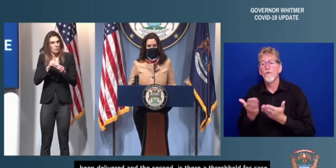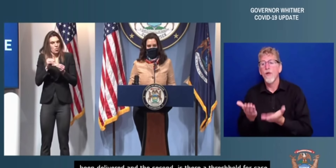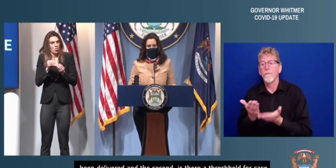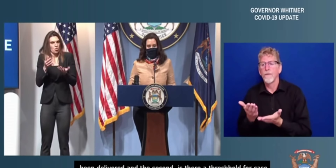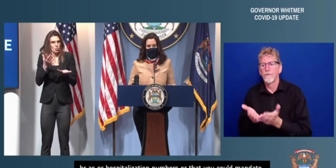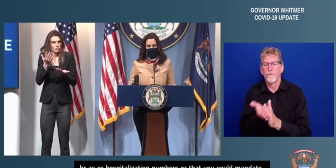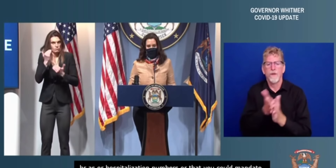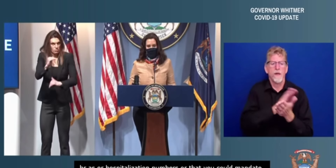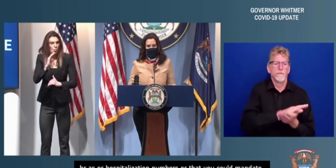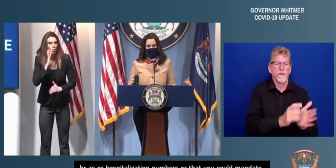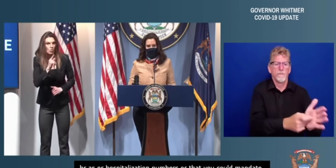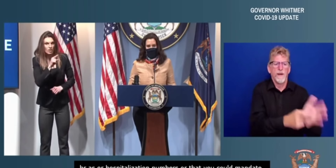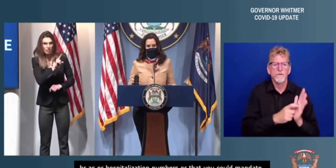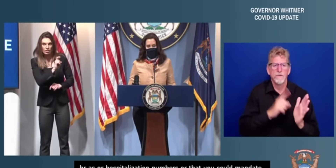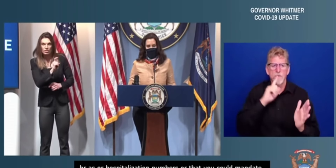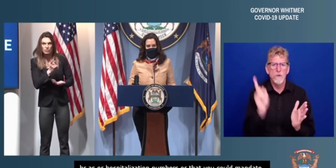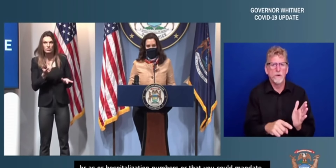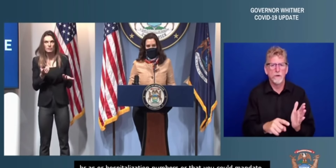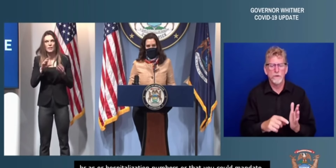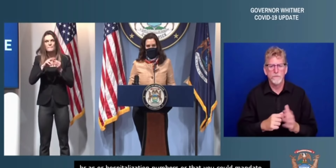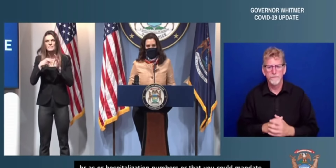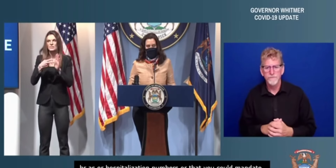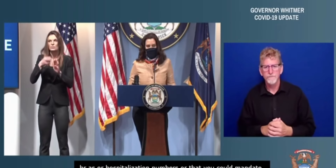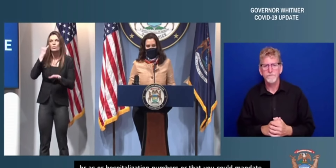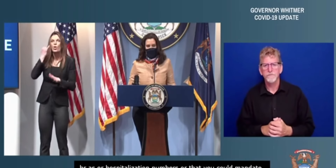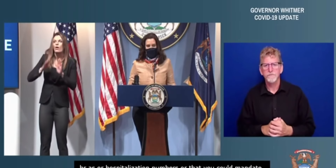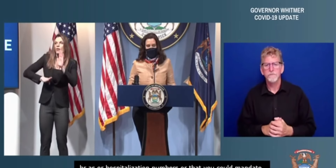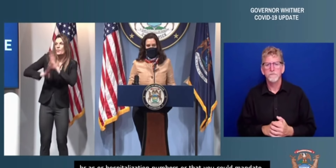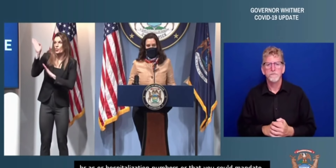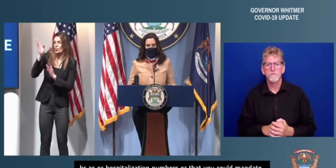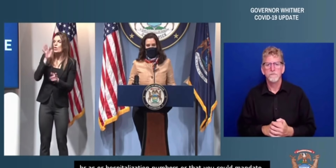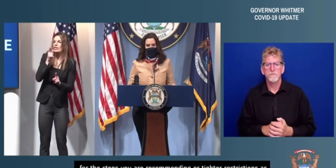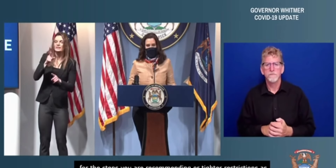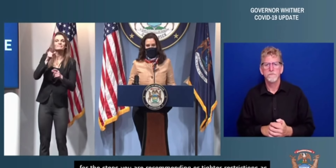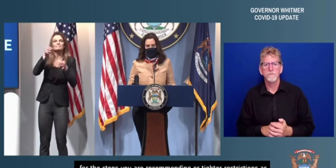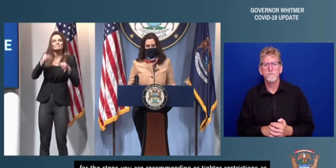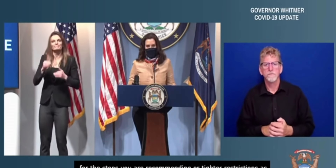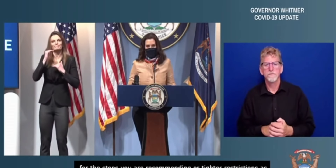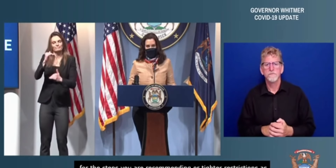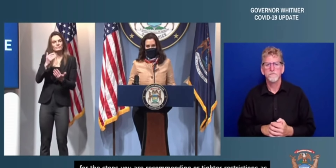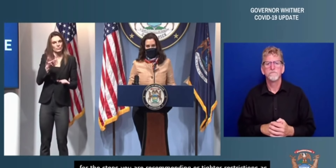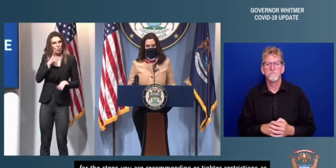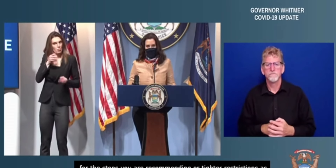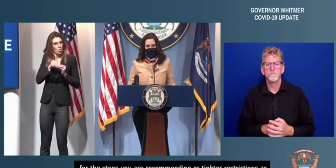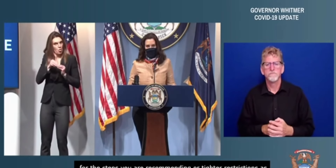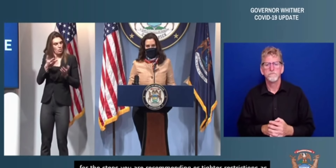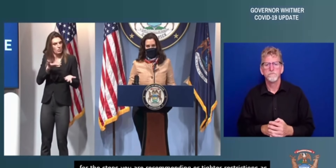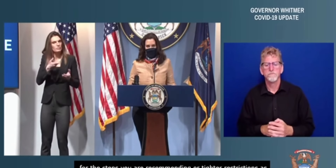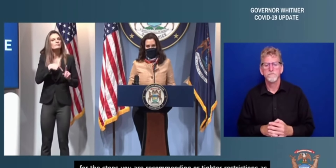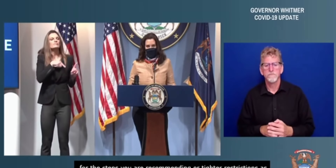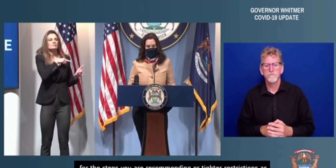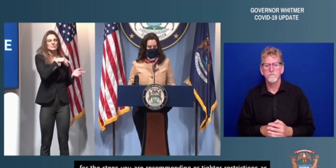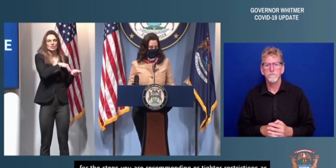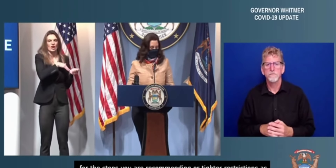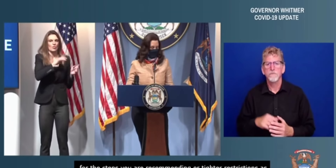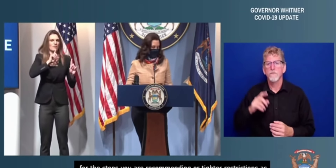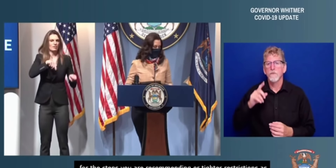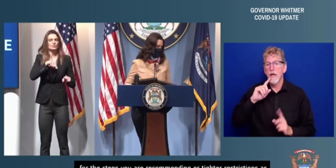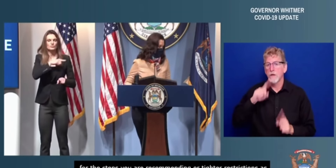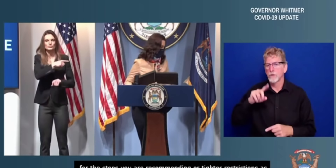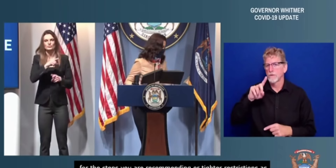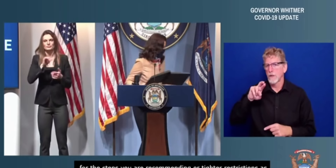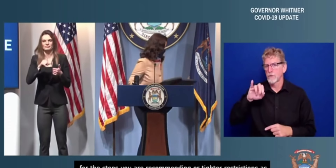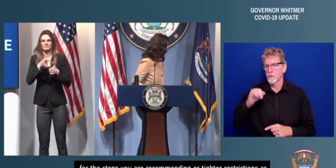restrictions as opposed to suggestions for people? So I'm going to ask Dr. J to answer the first part of your question.